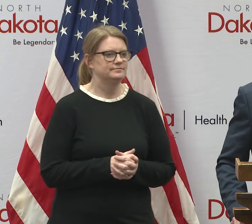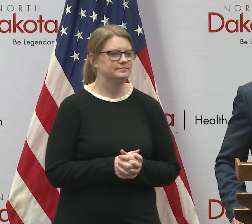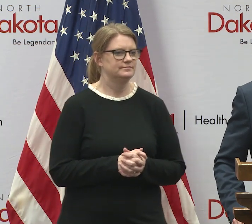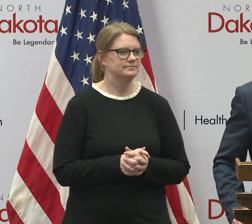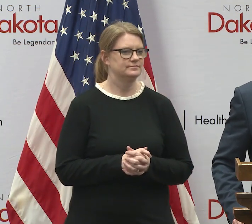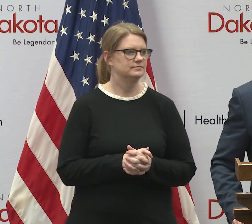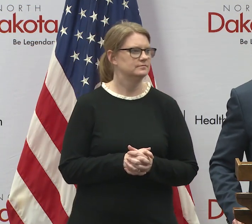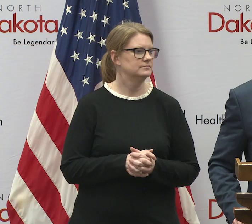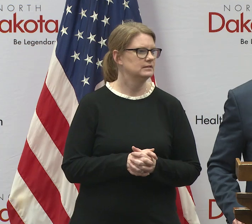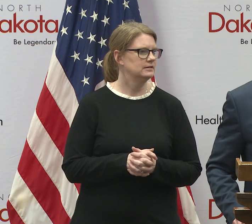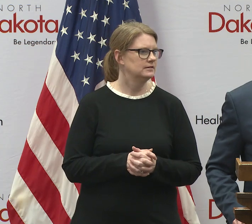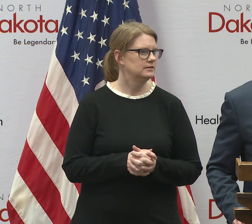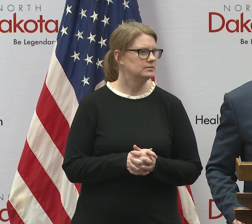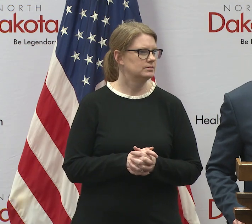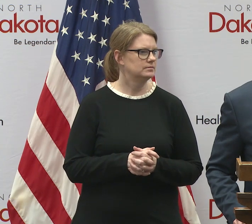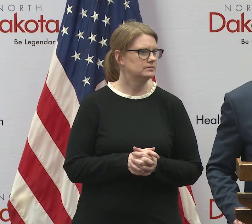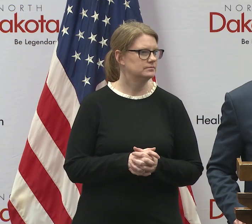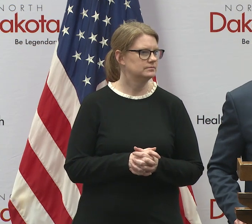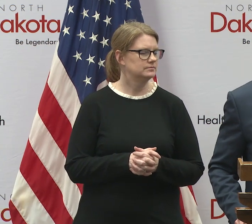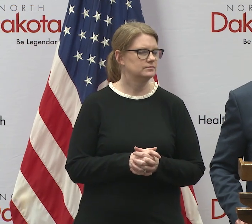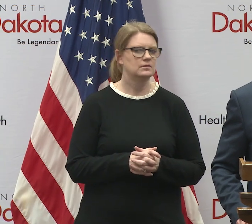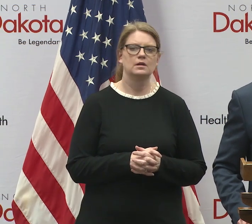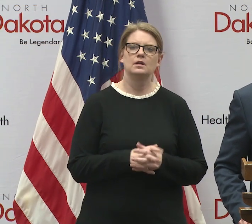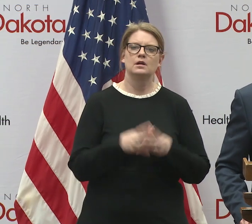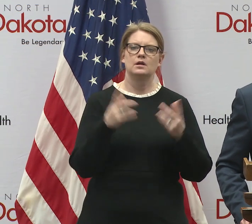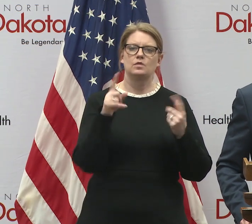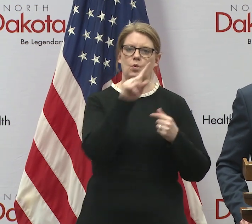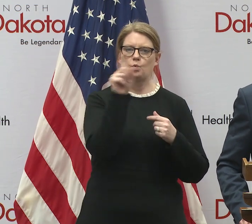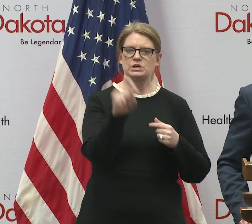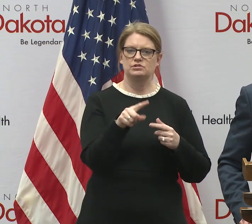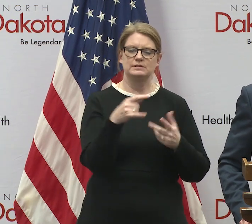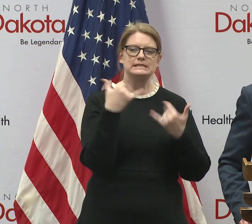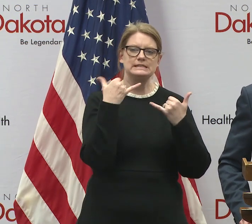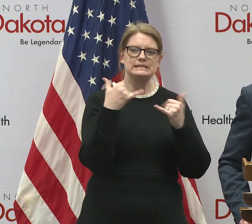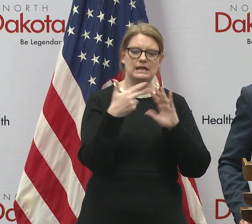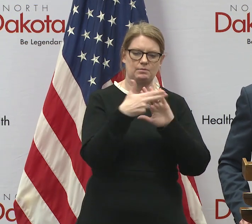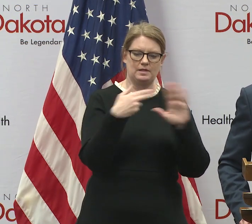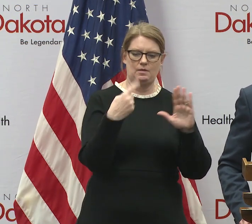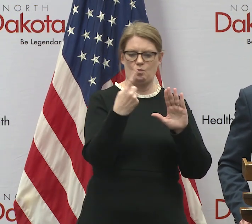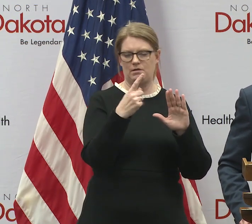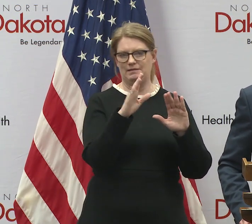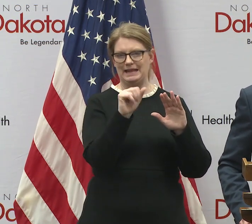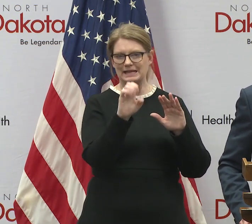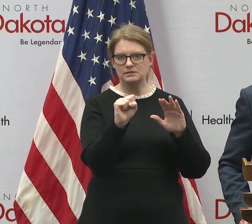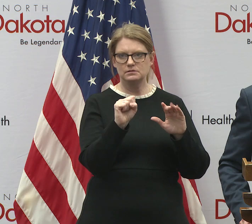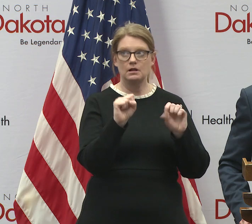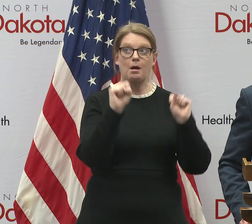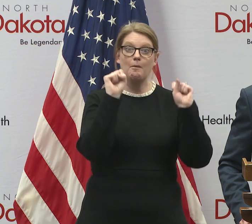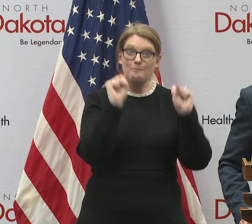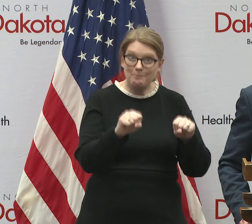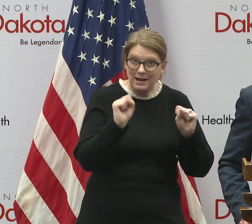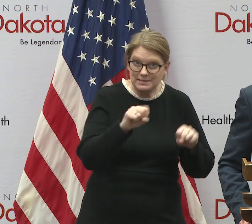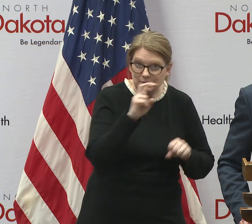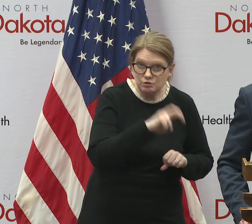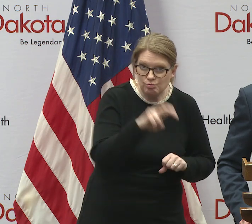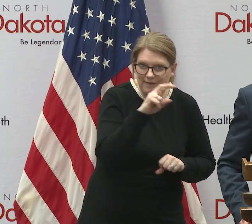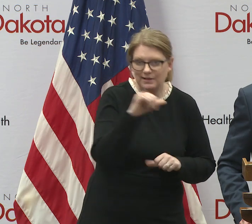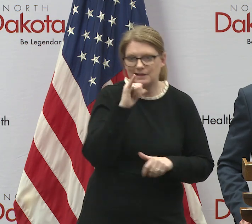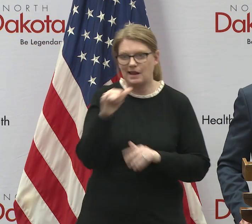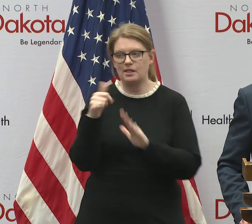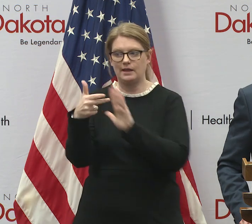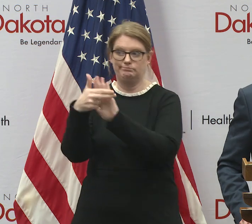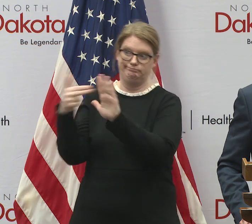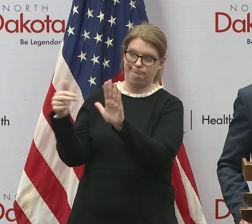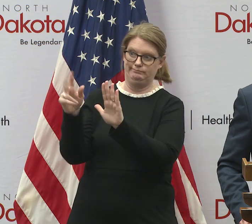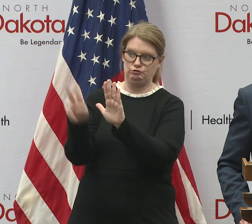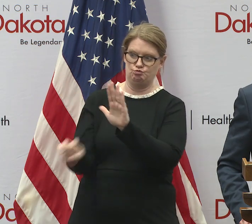my... Well, I think the question was, today we labeled one of the cases possible travel instead of travel,